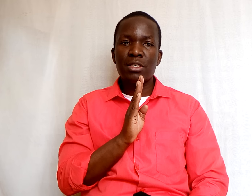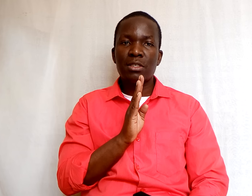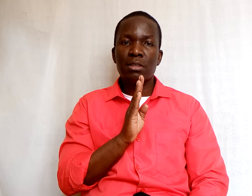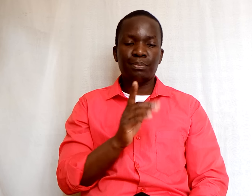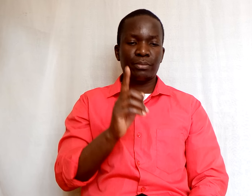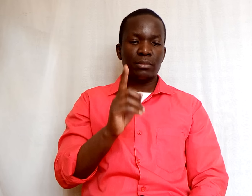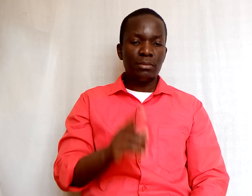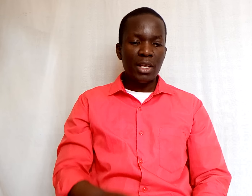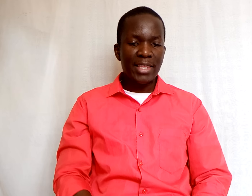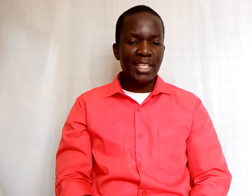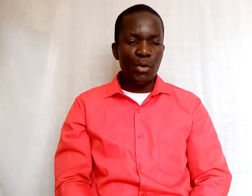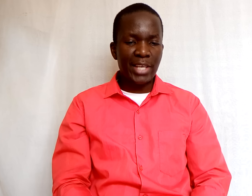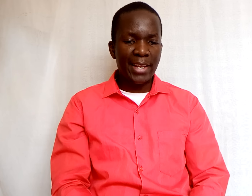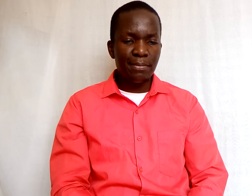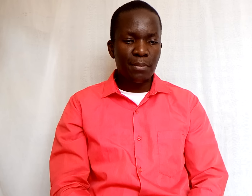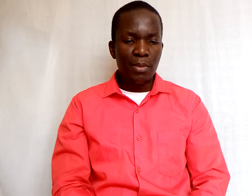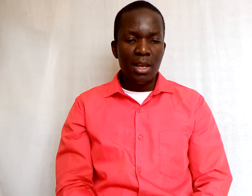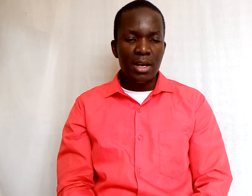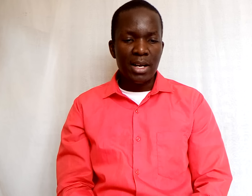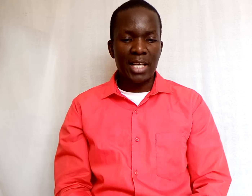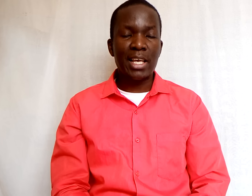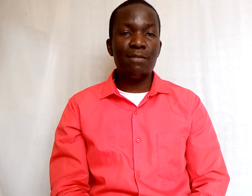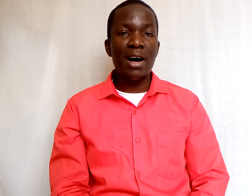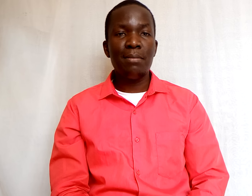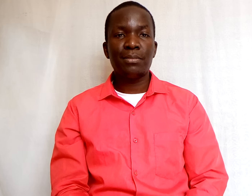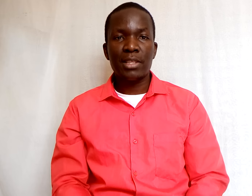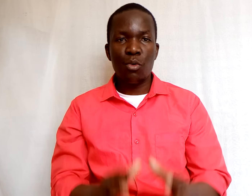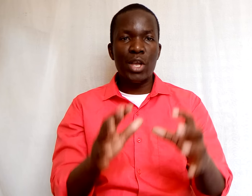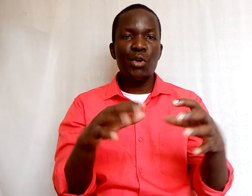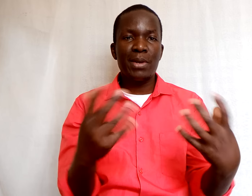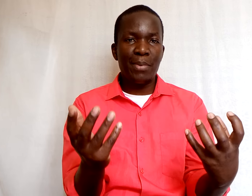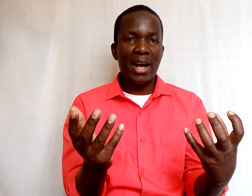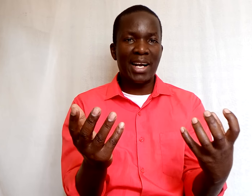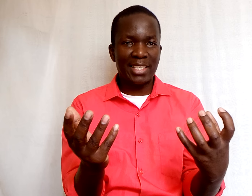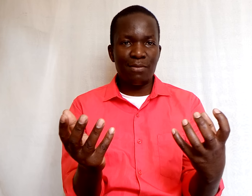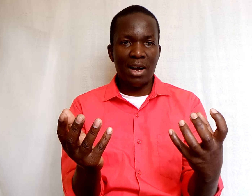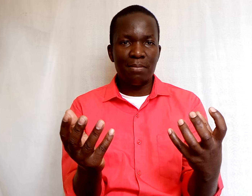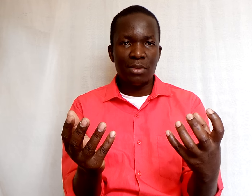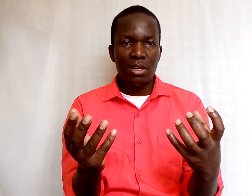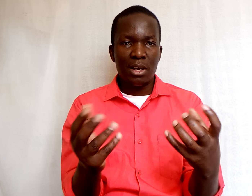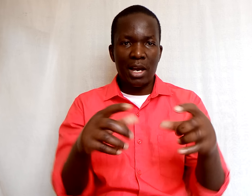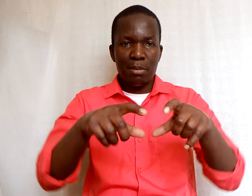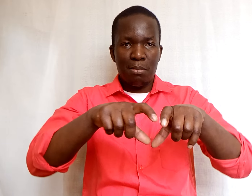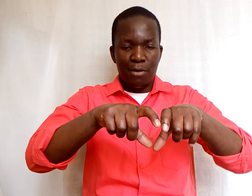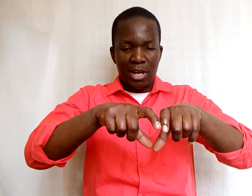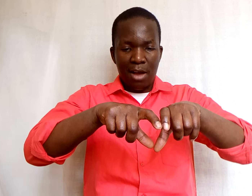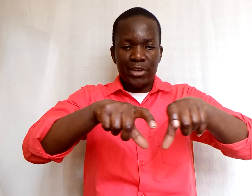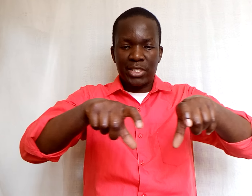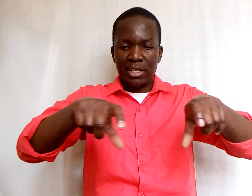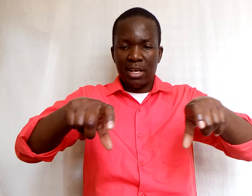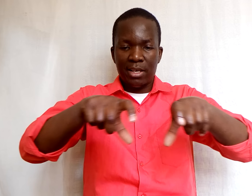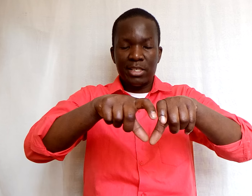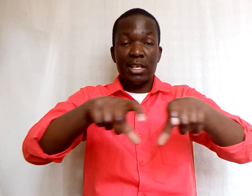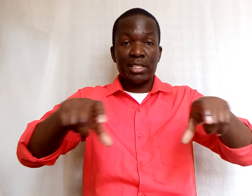Beans, that's how we sign. Cassava, the way we prepare cassava, remember after harvesting, this is